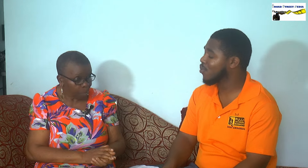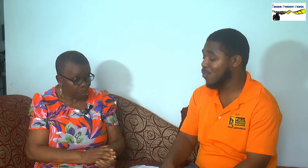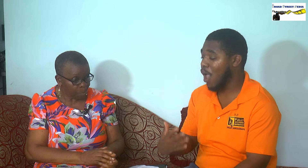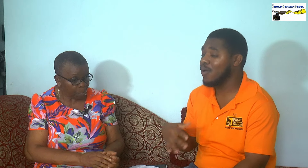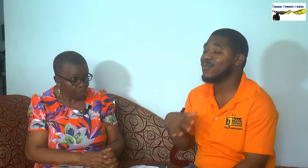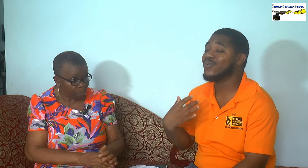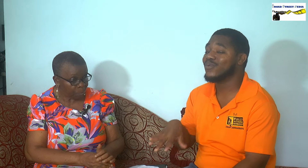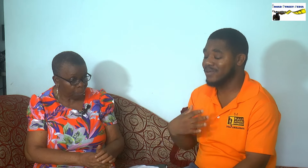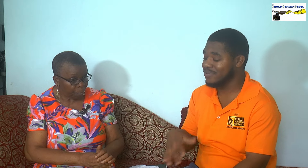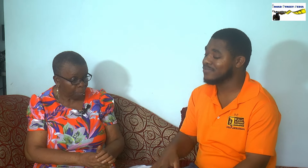Wow.